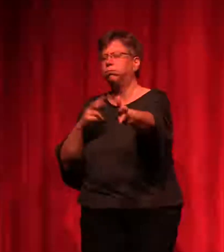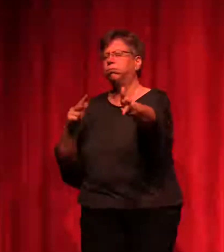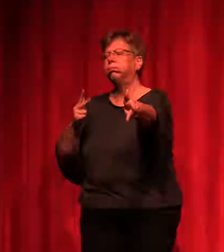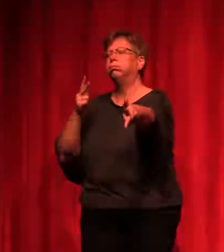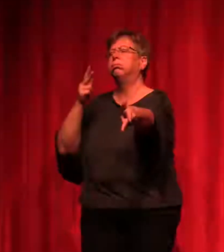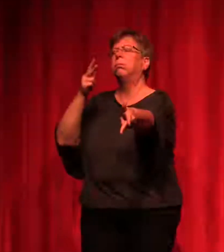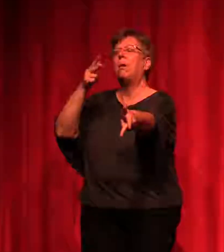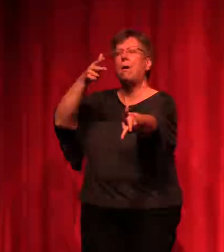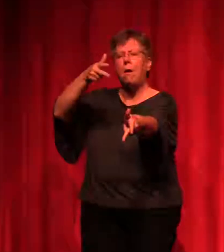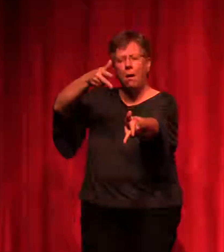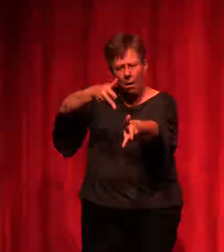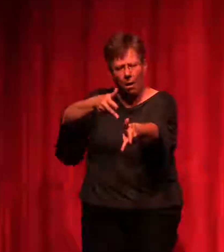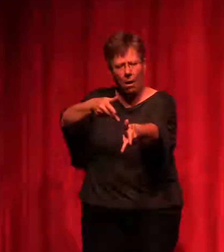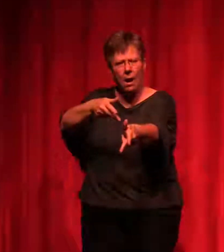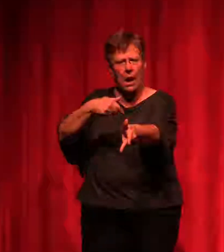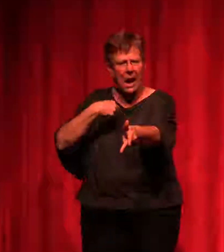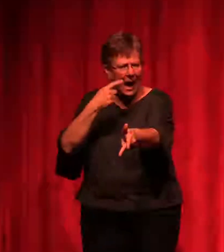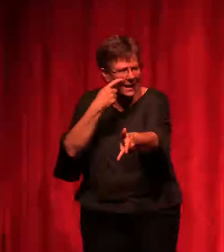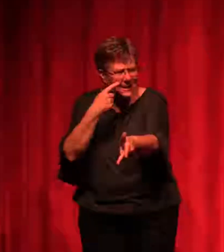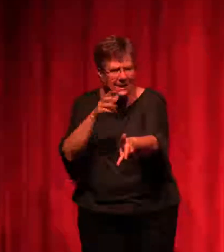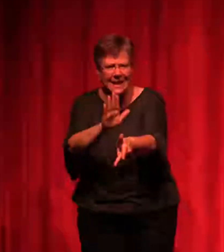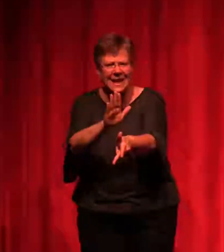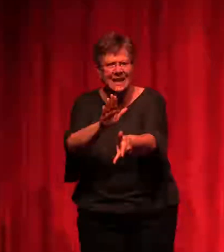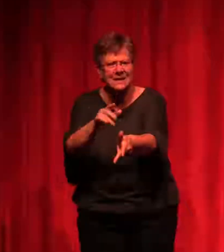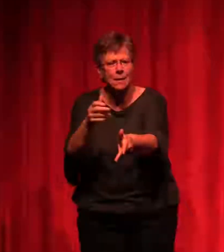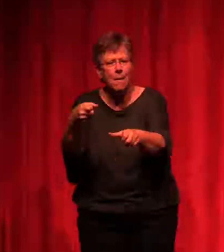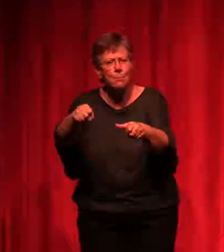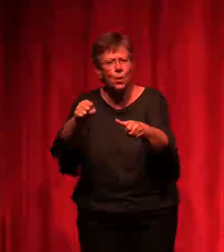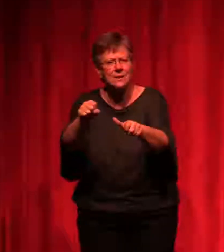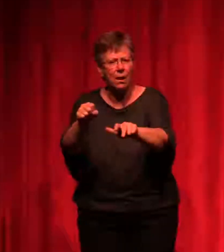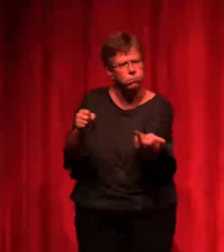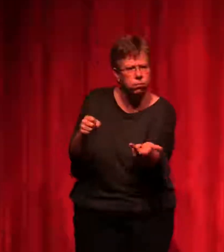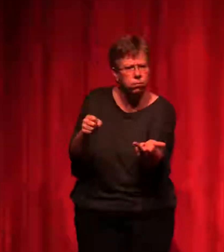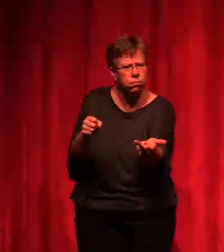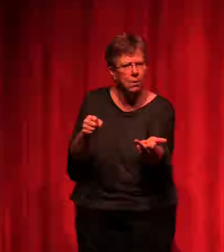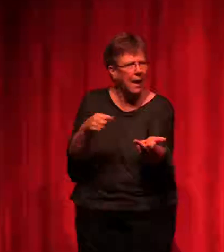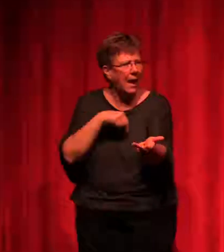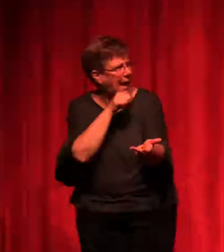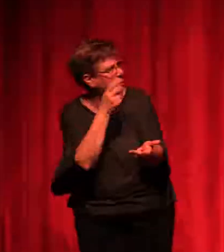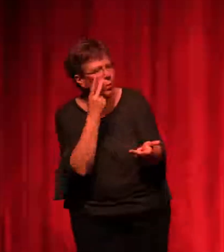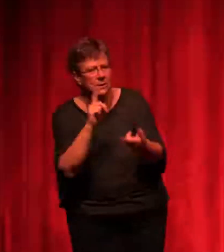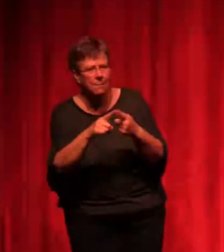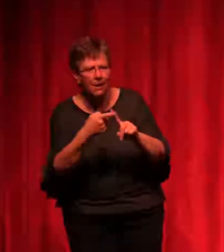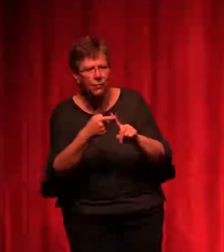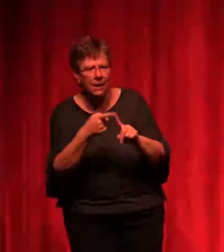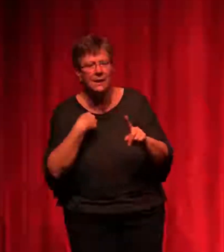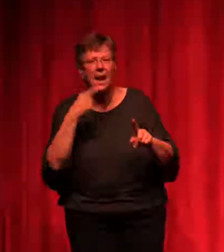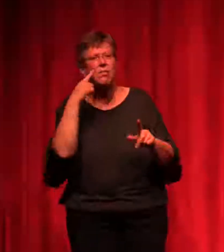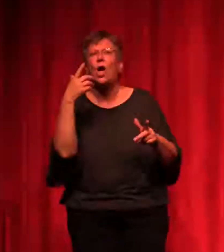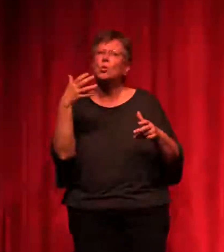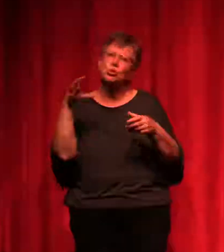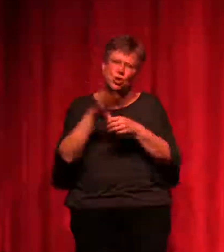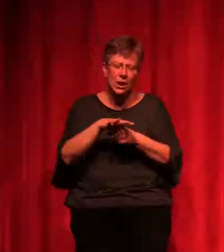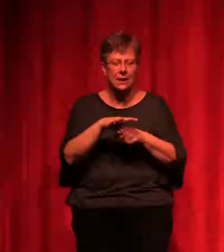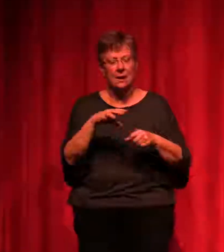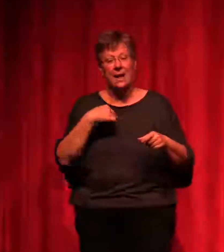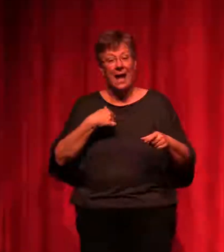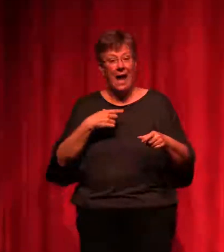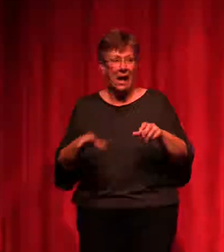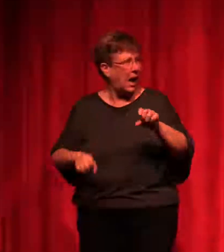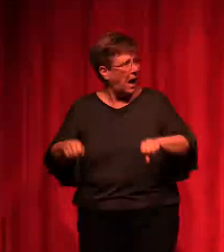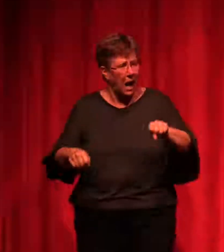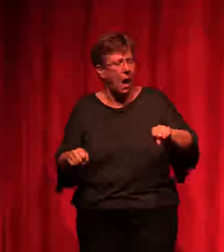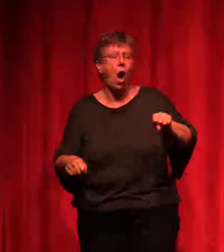Gregory. So I go, oh shit, and I get all of a sudden hit about 12, 14 inches deep